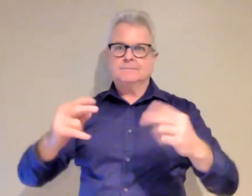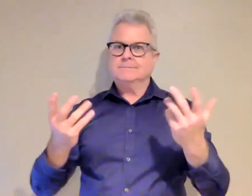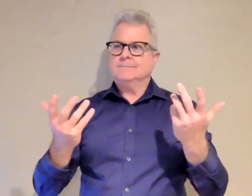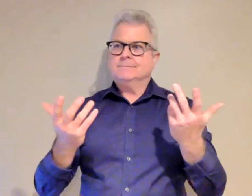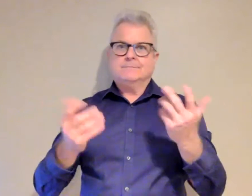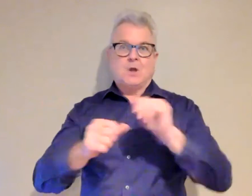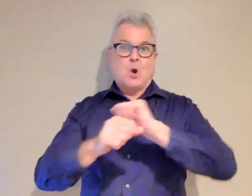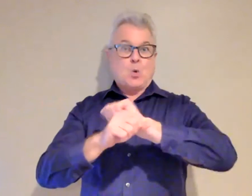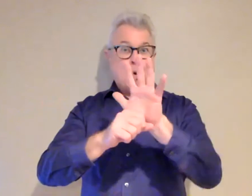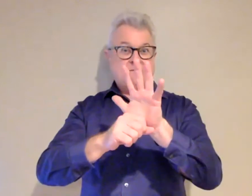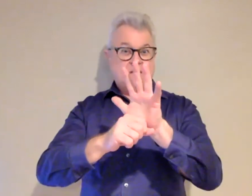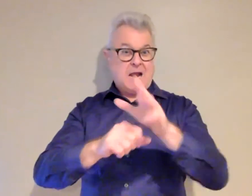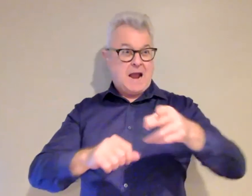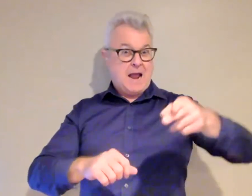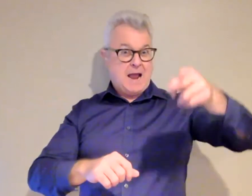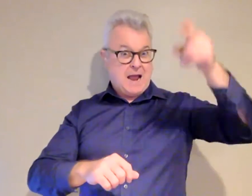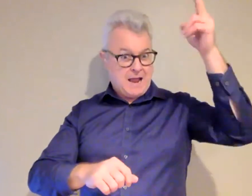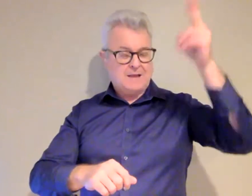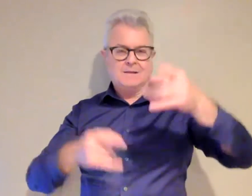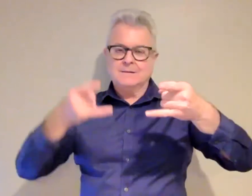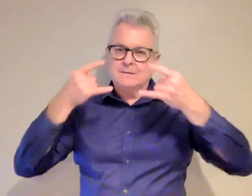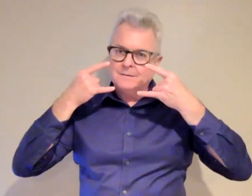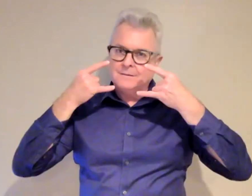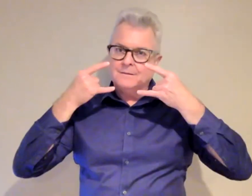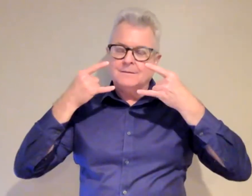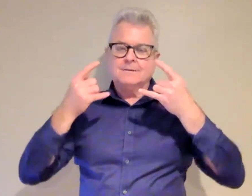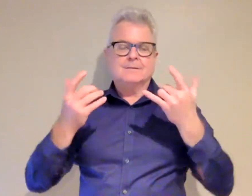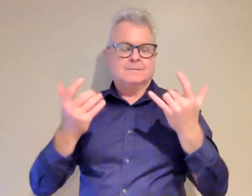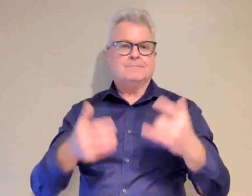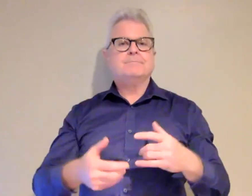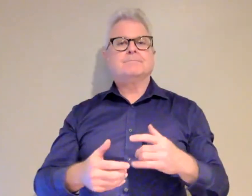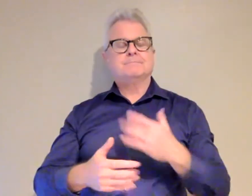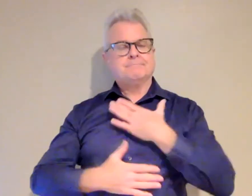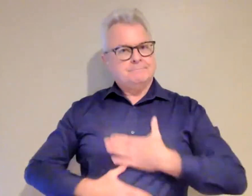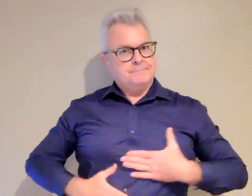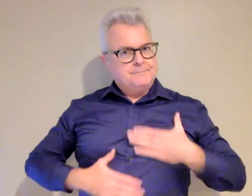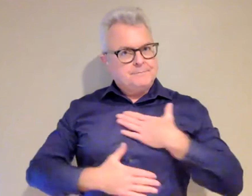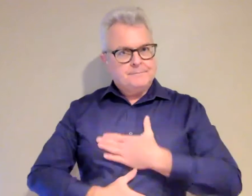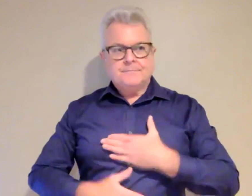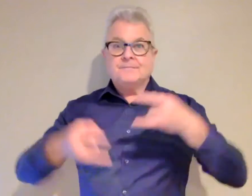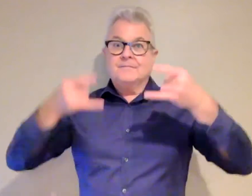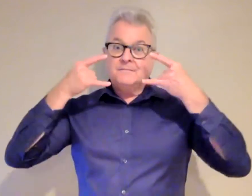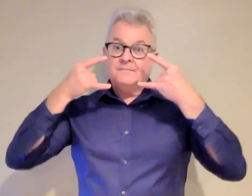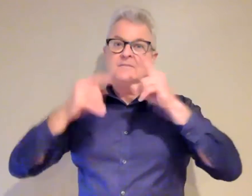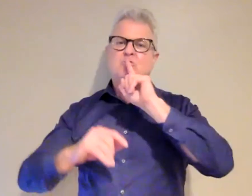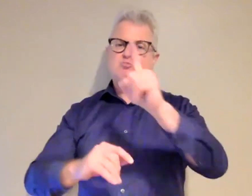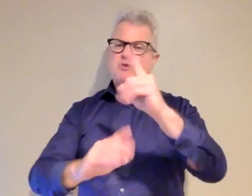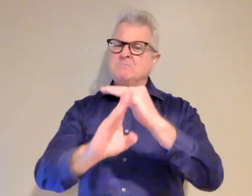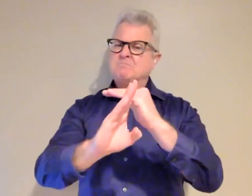in buildings, indoors. Because since the surge of the COVID, it is important that we continue